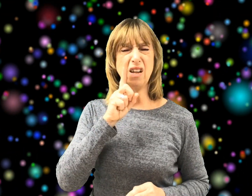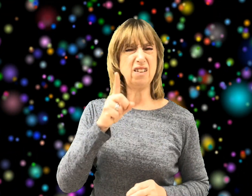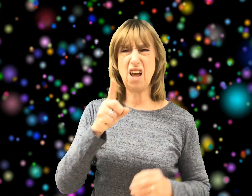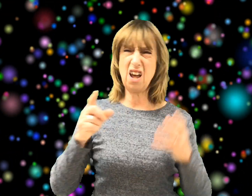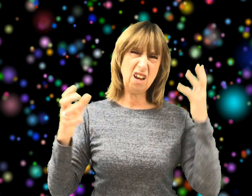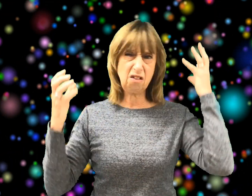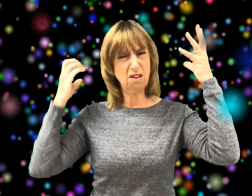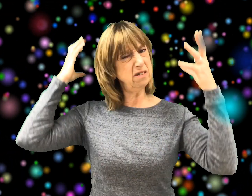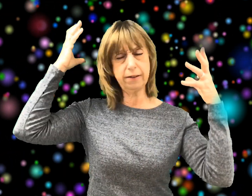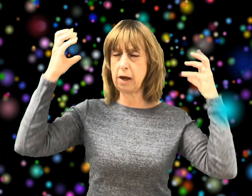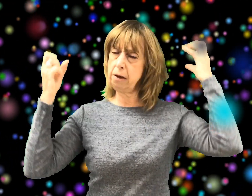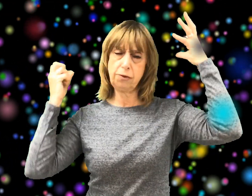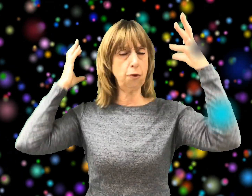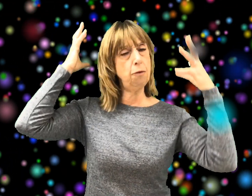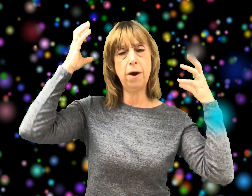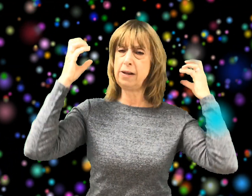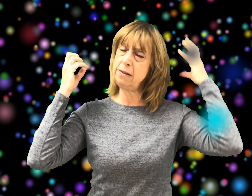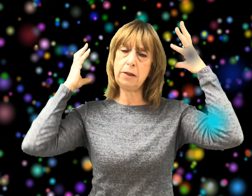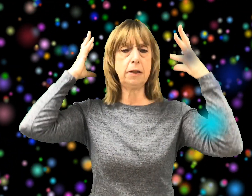They can say it all sounds crazy.